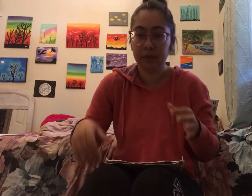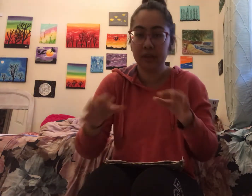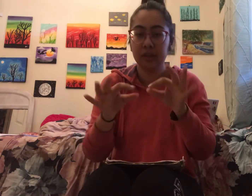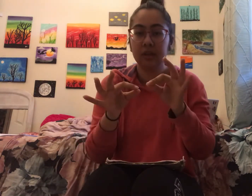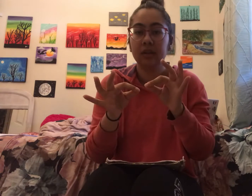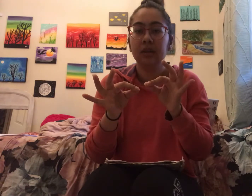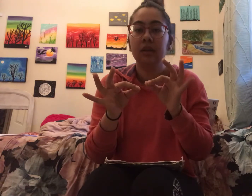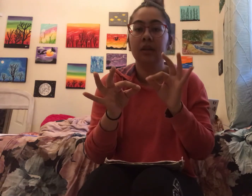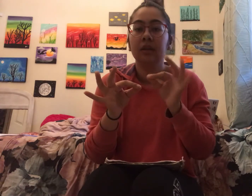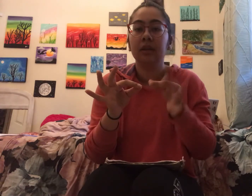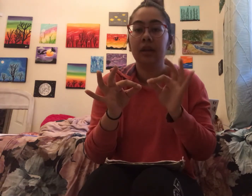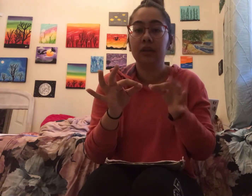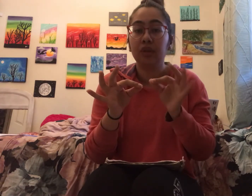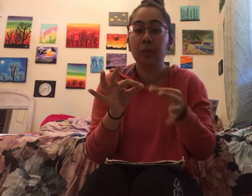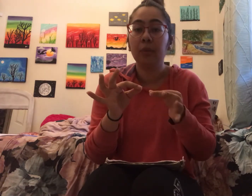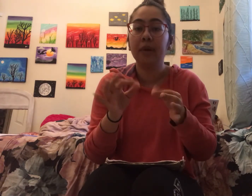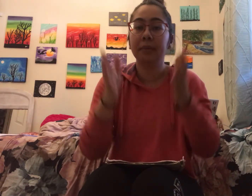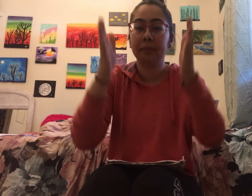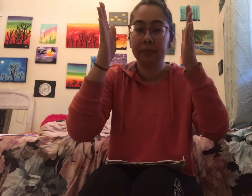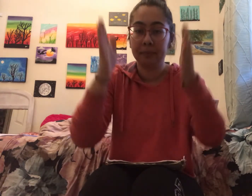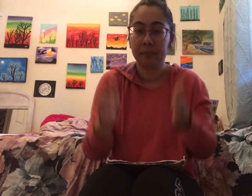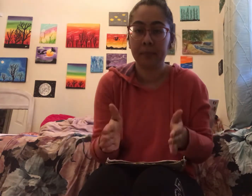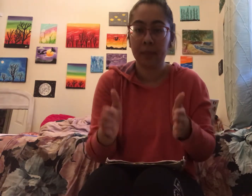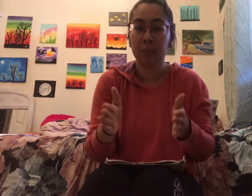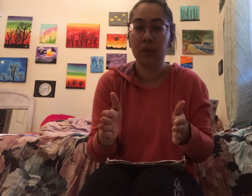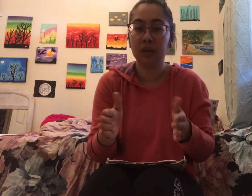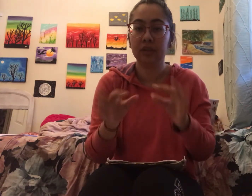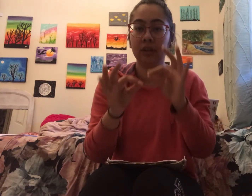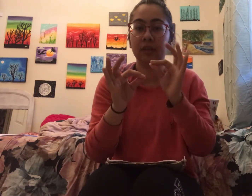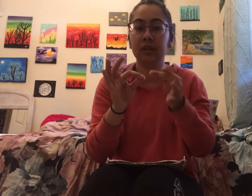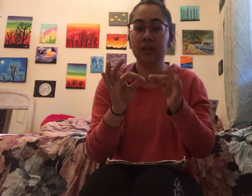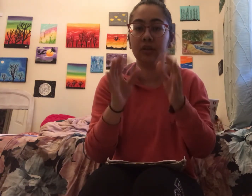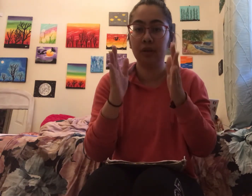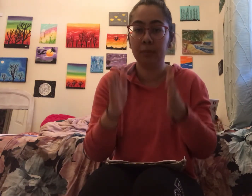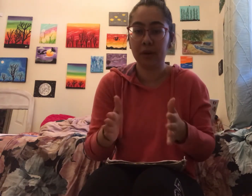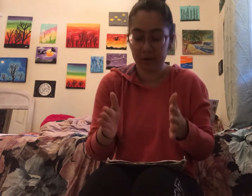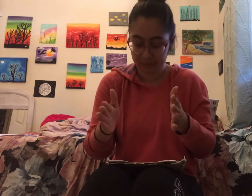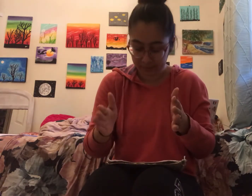Interpreter, interpret, person, interpreter.